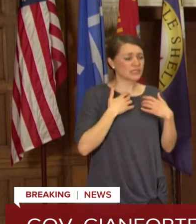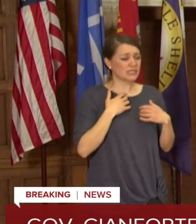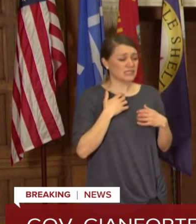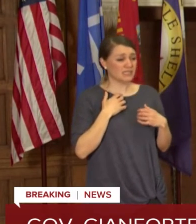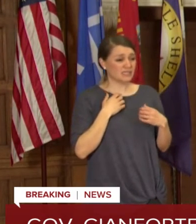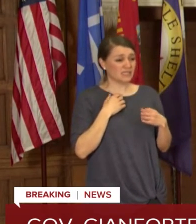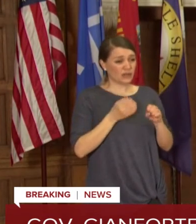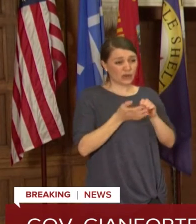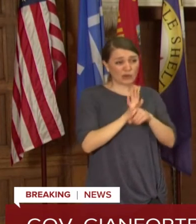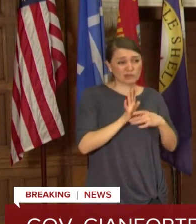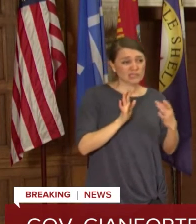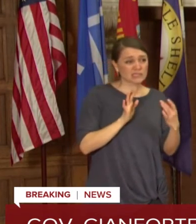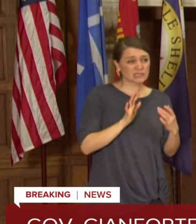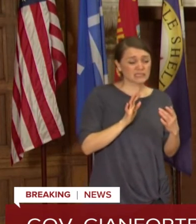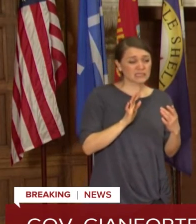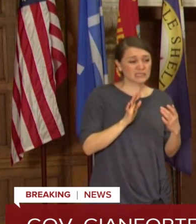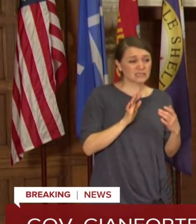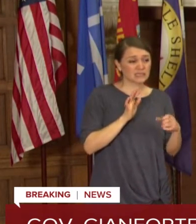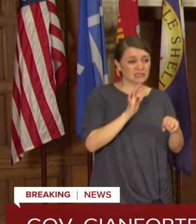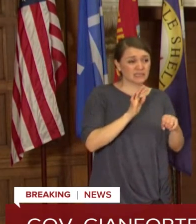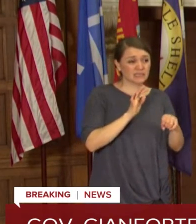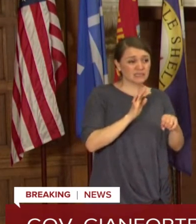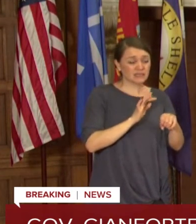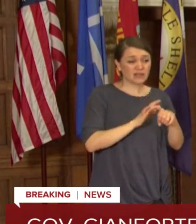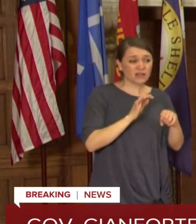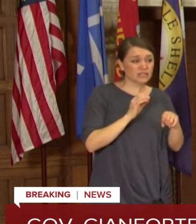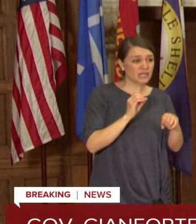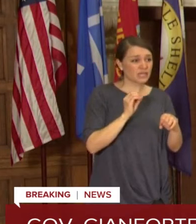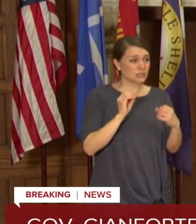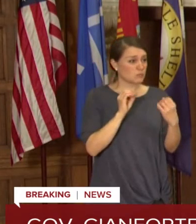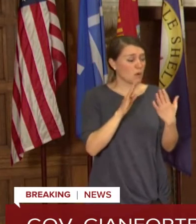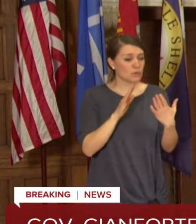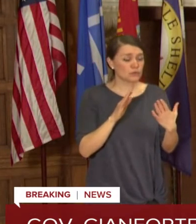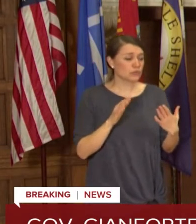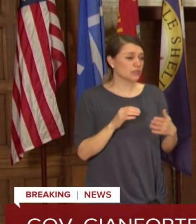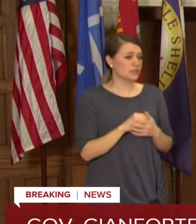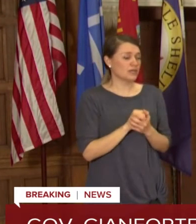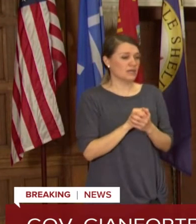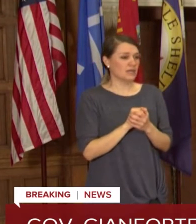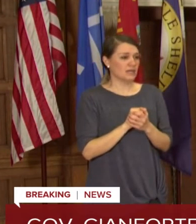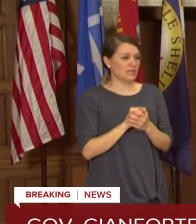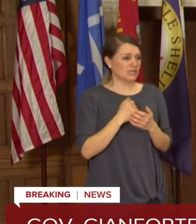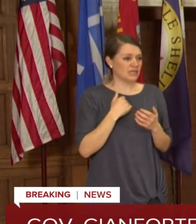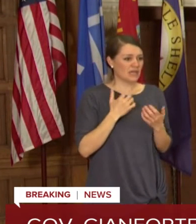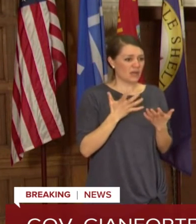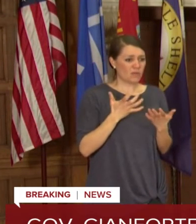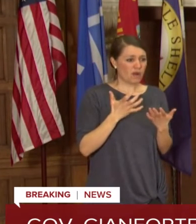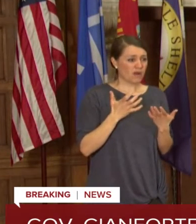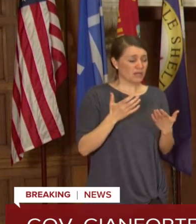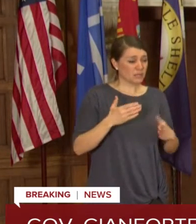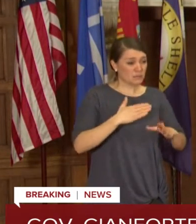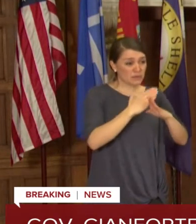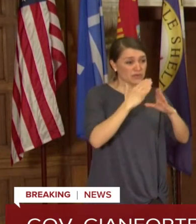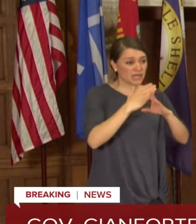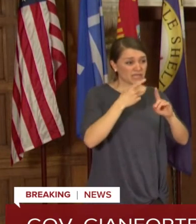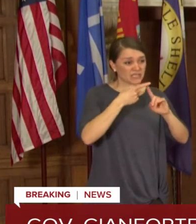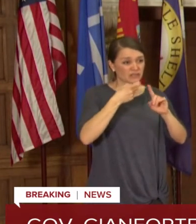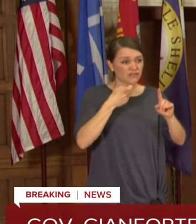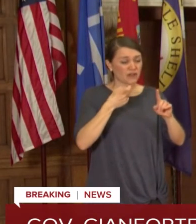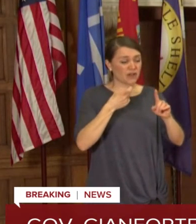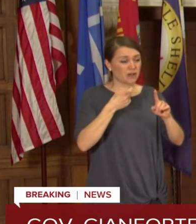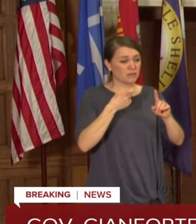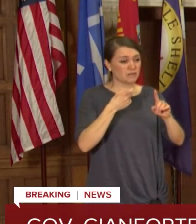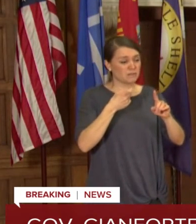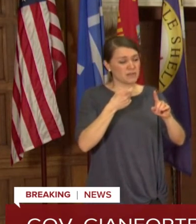a number one issue in the business community, was a desire to find liability protection from COVID,